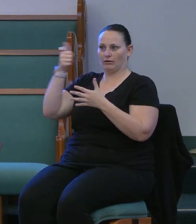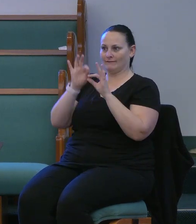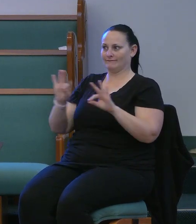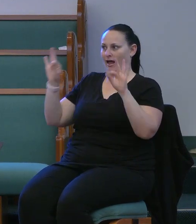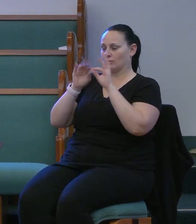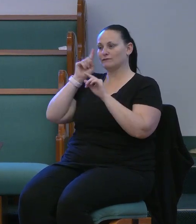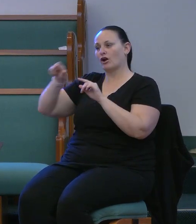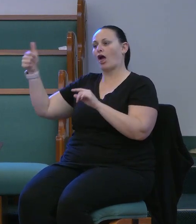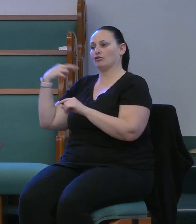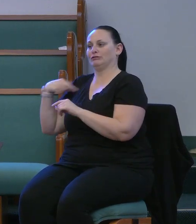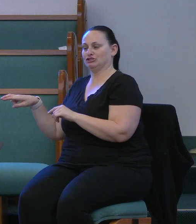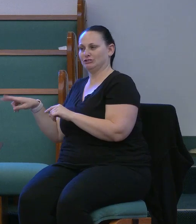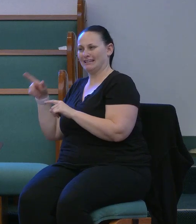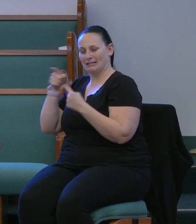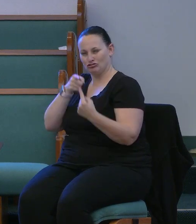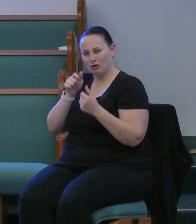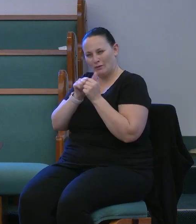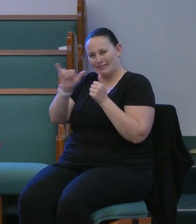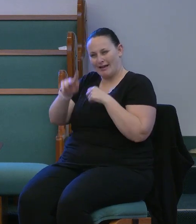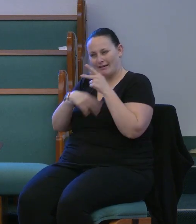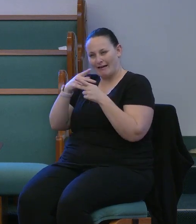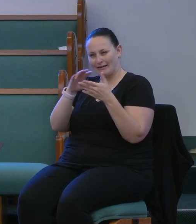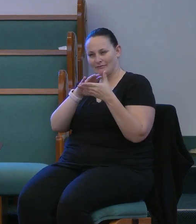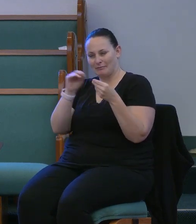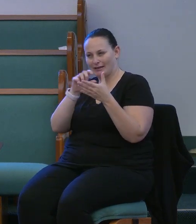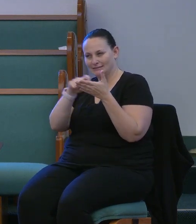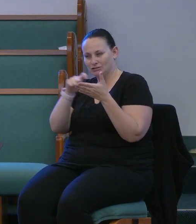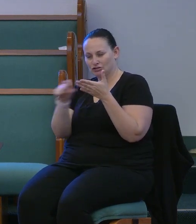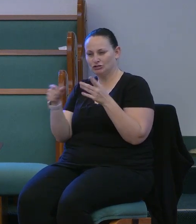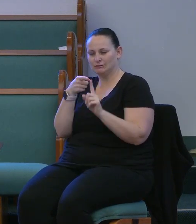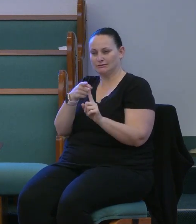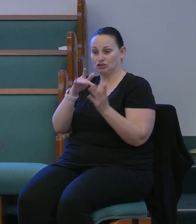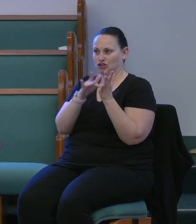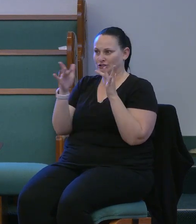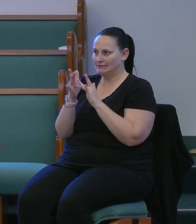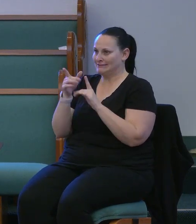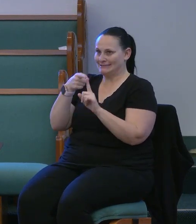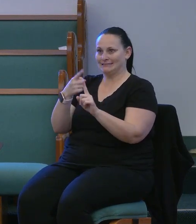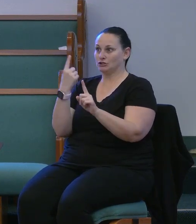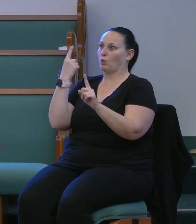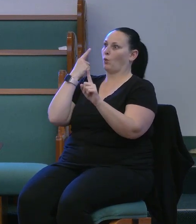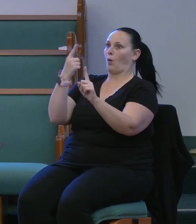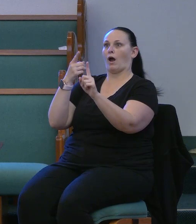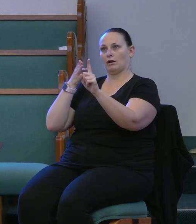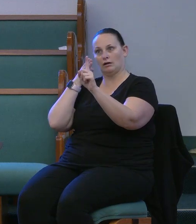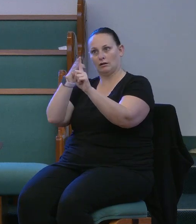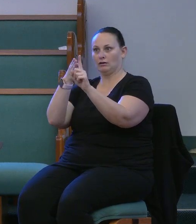religions. And they struggle with this kind of passage that makes Jesus the one way.